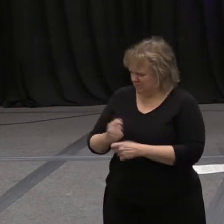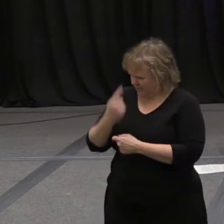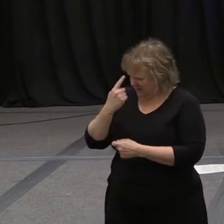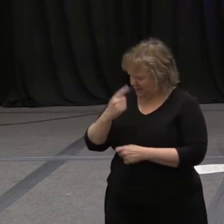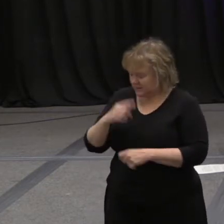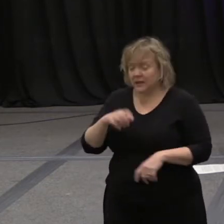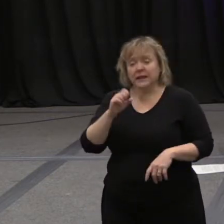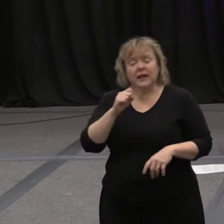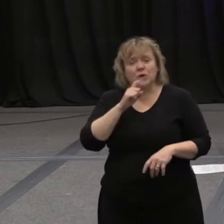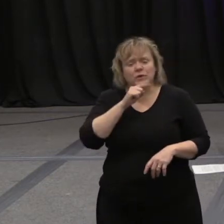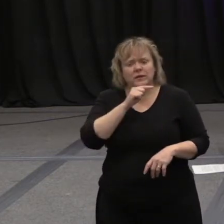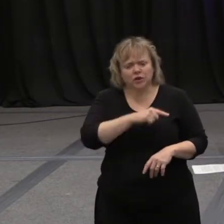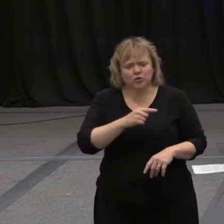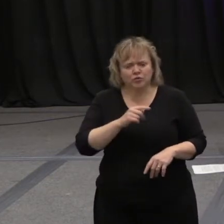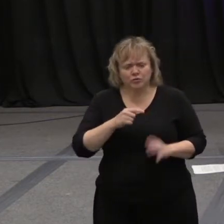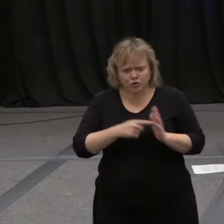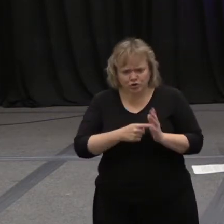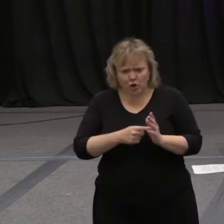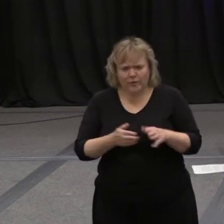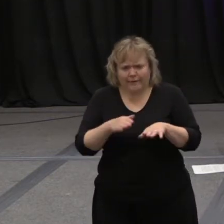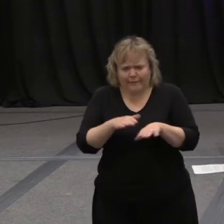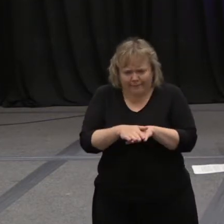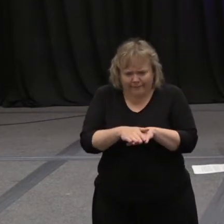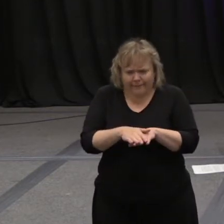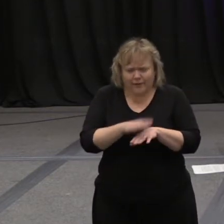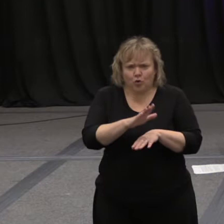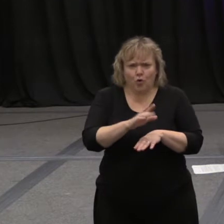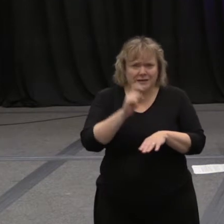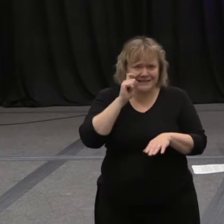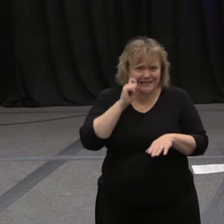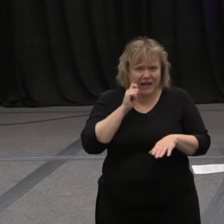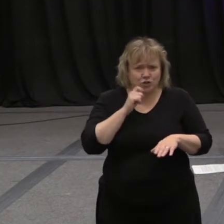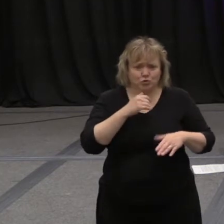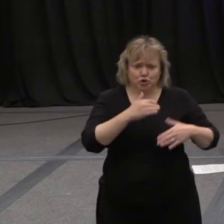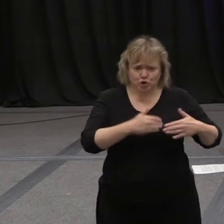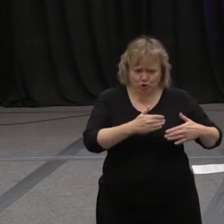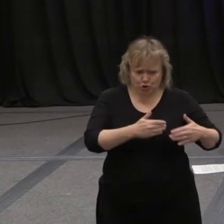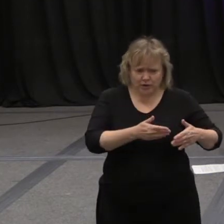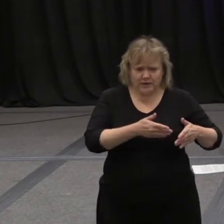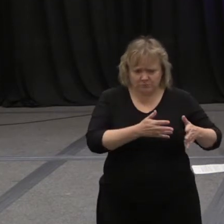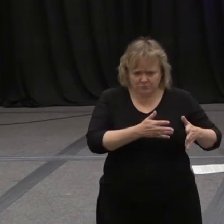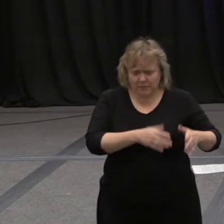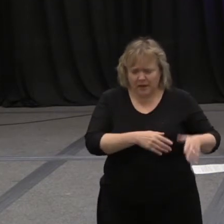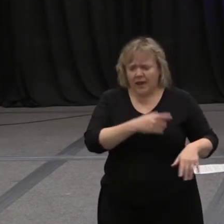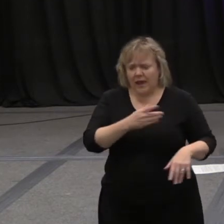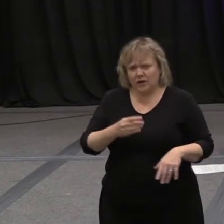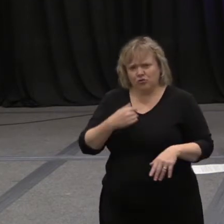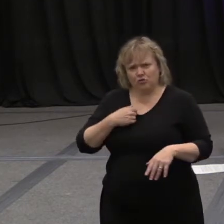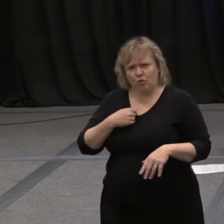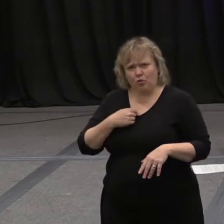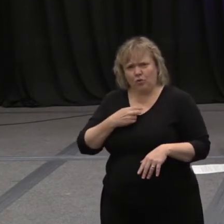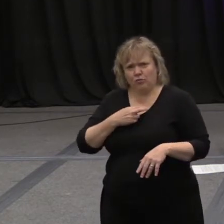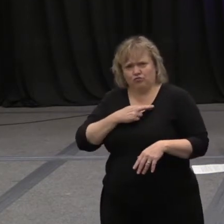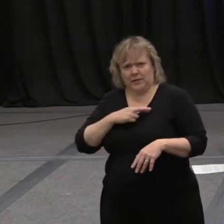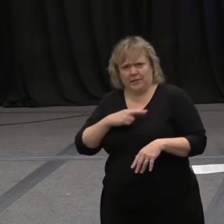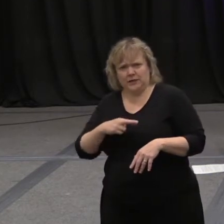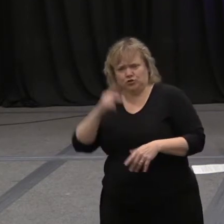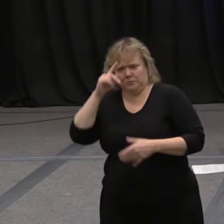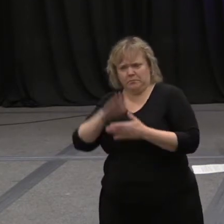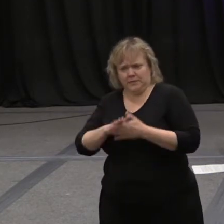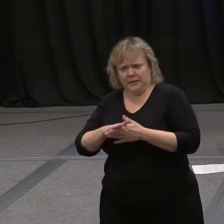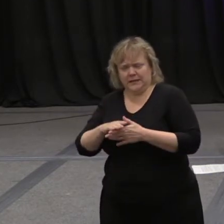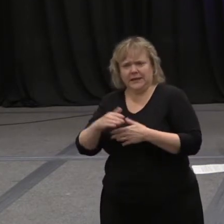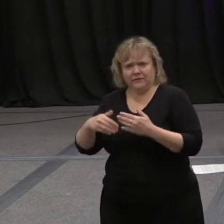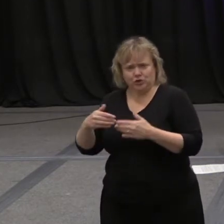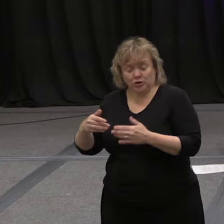spiritual journey really well in my mind, because for me, I believe that spiritual practice, faith practice, religious practice and